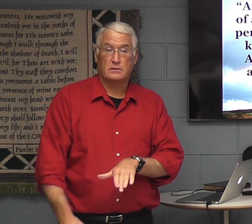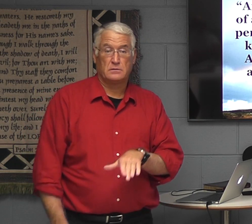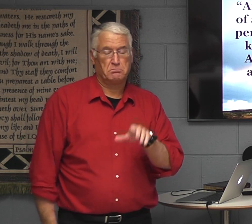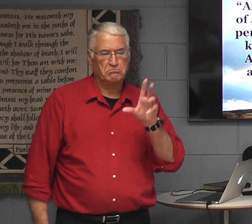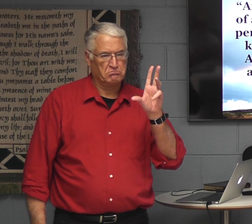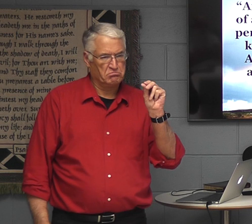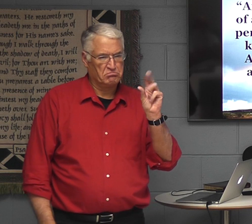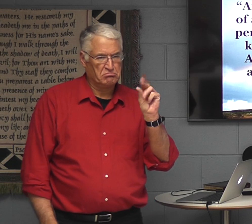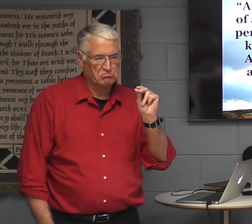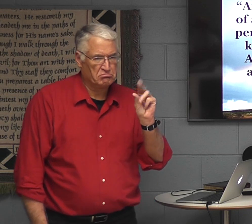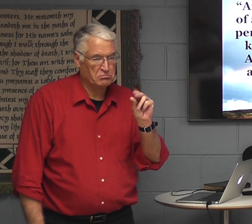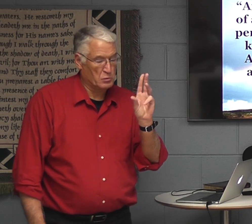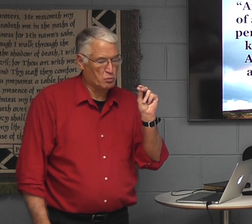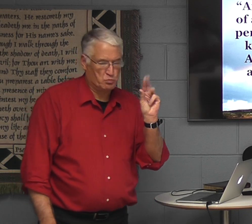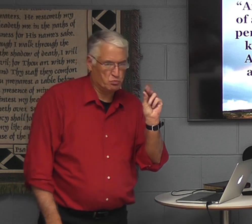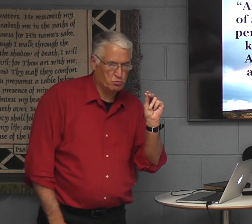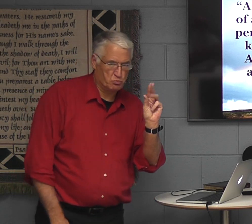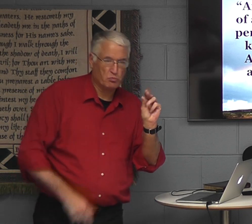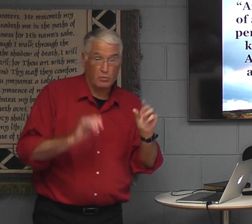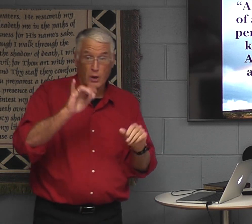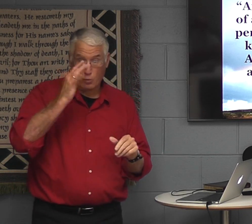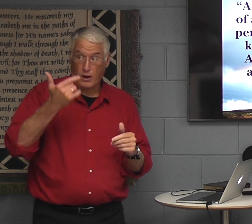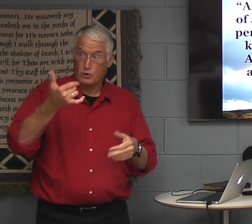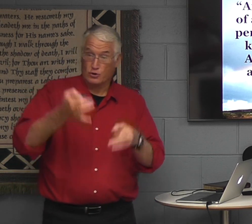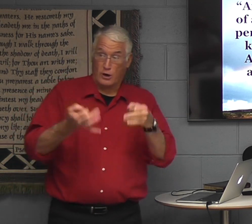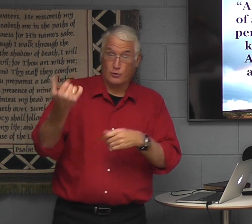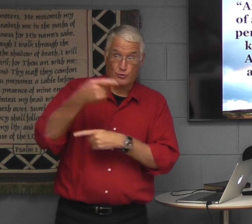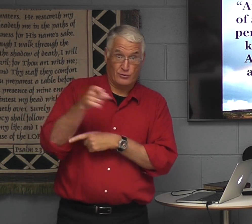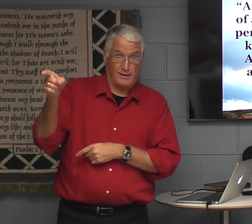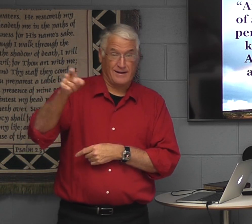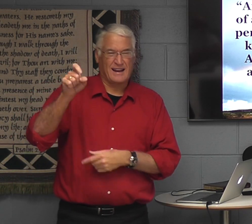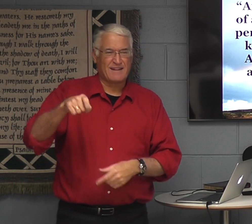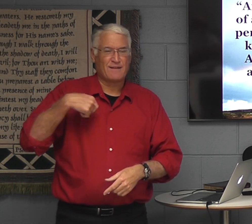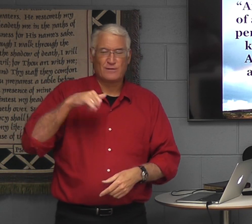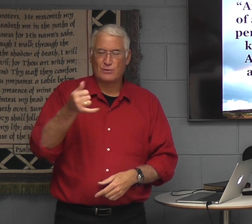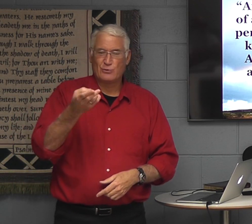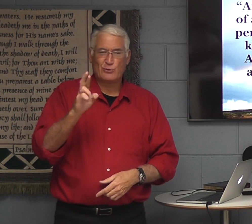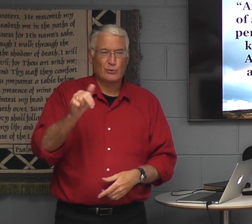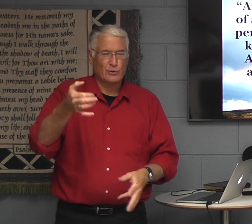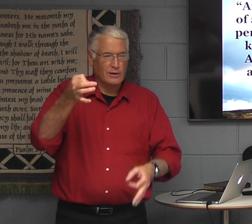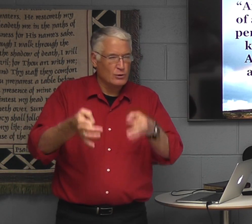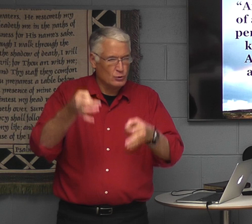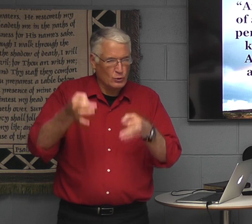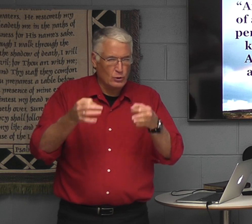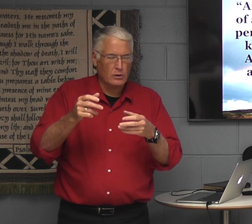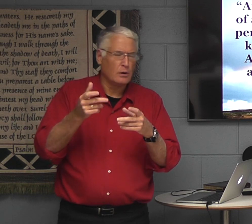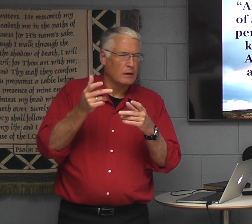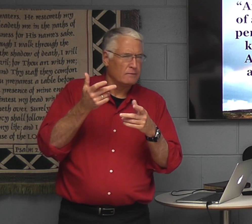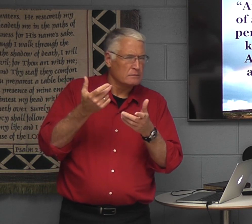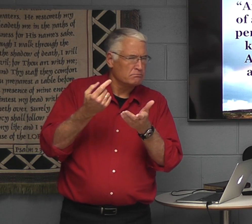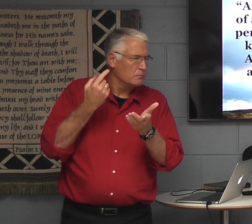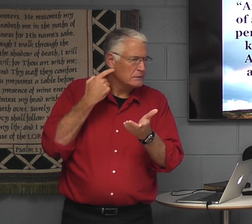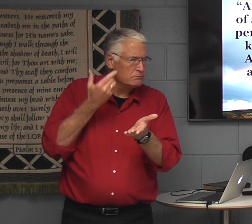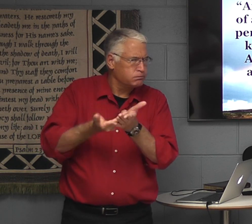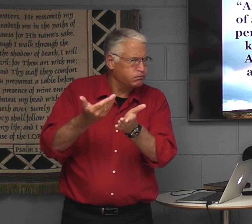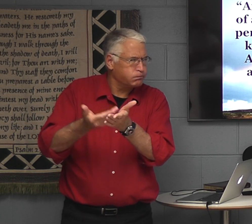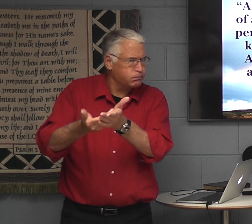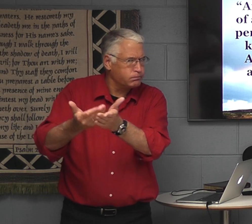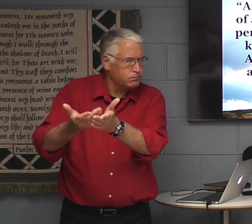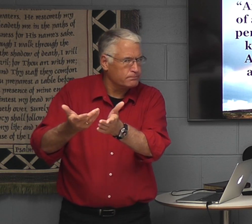does it still mean you'll get the death penalty? No. That's why we have judge in the court systems today. They